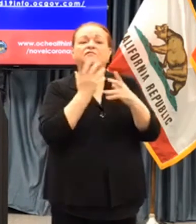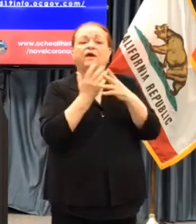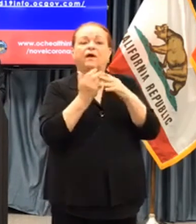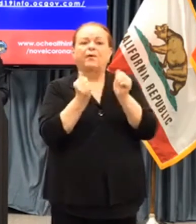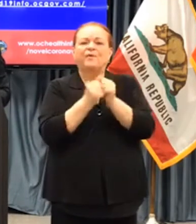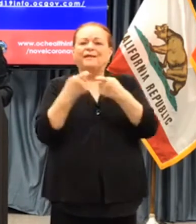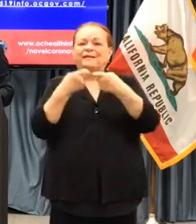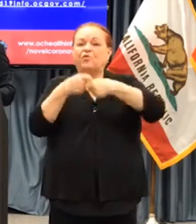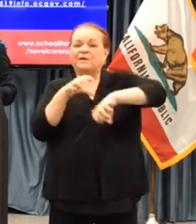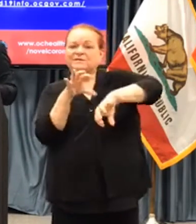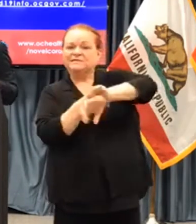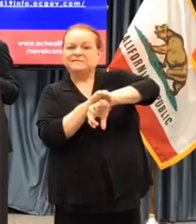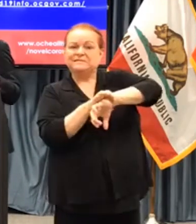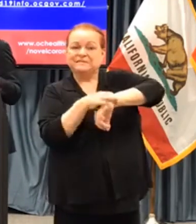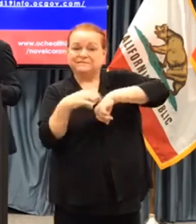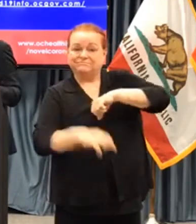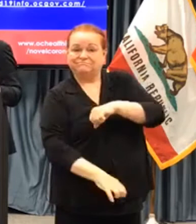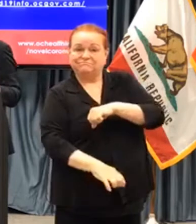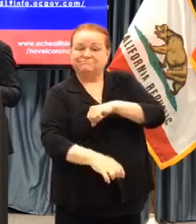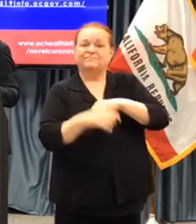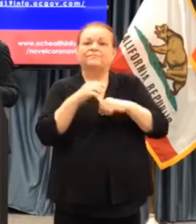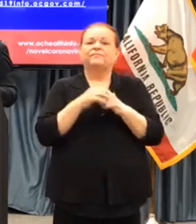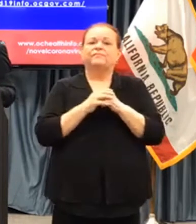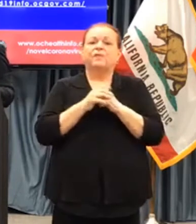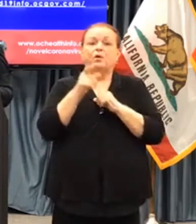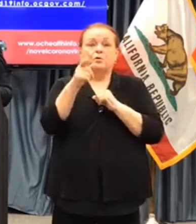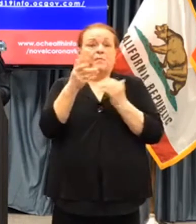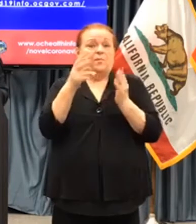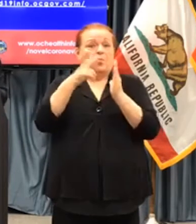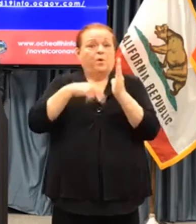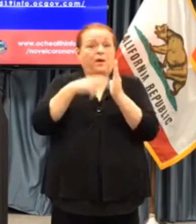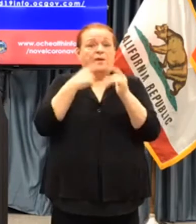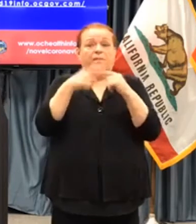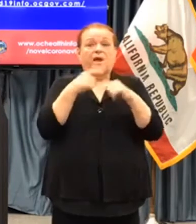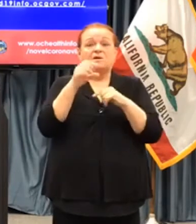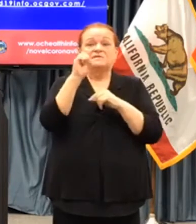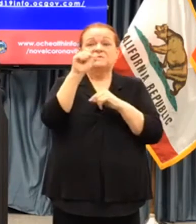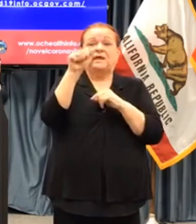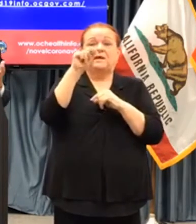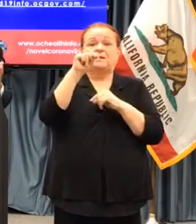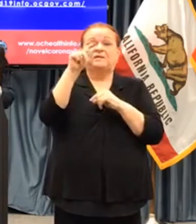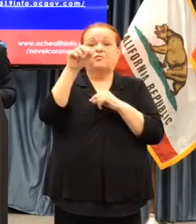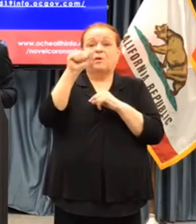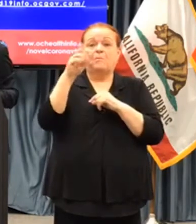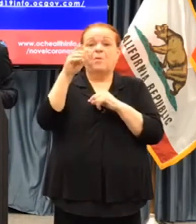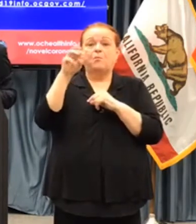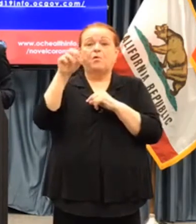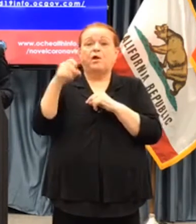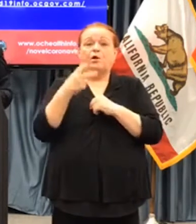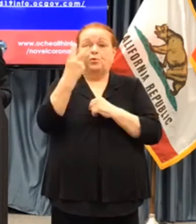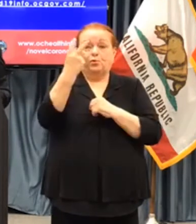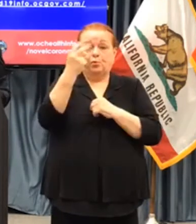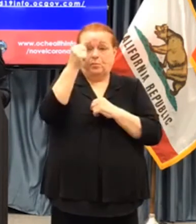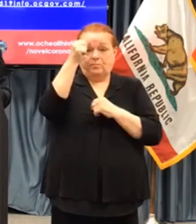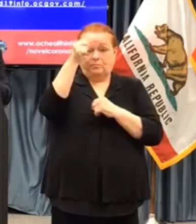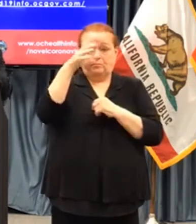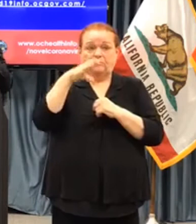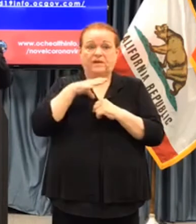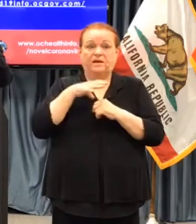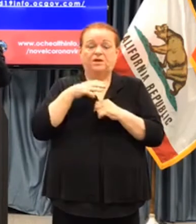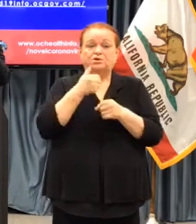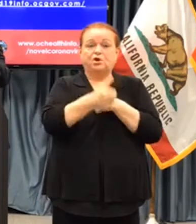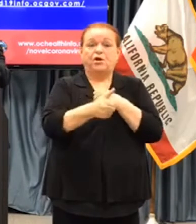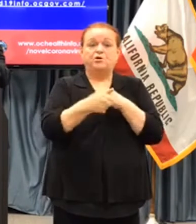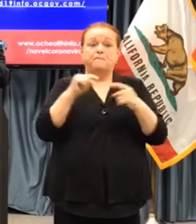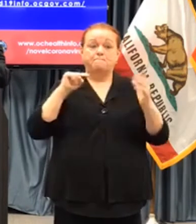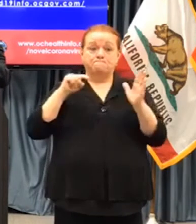read of a murder in Santa Barbara where two young men were charged with murder, one